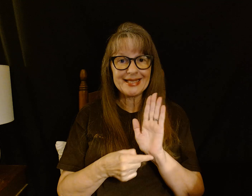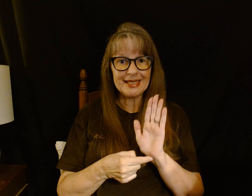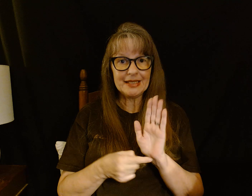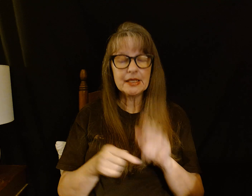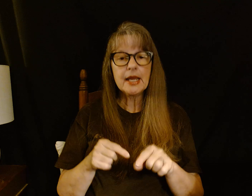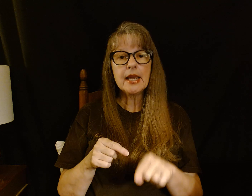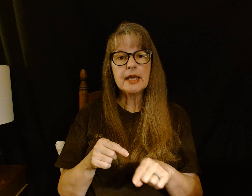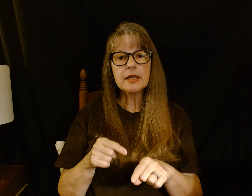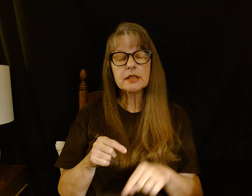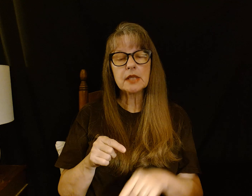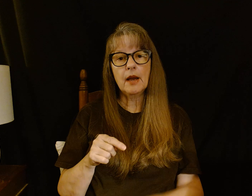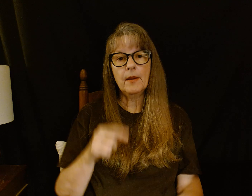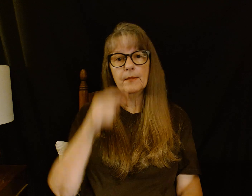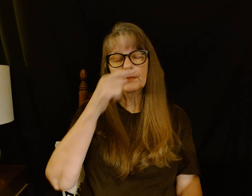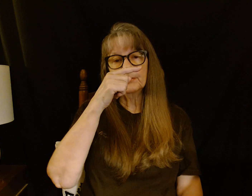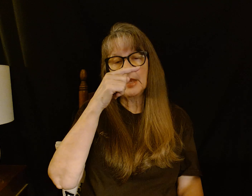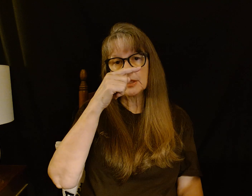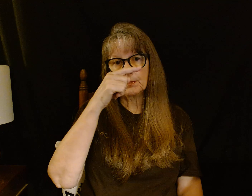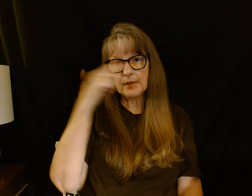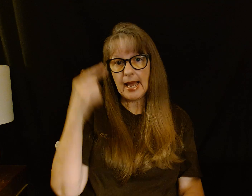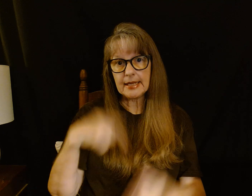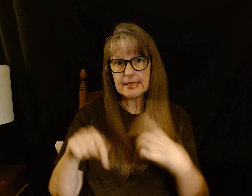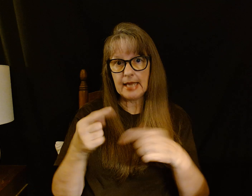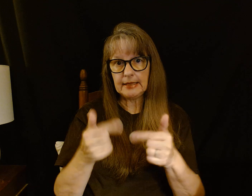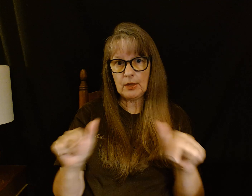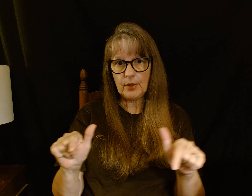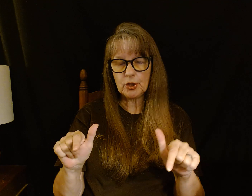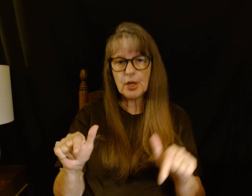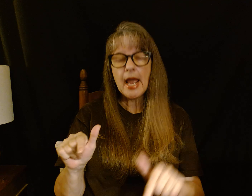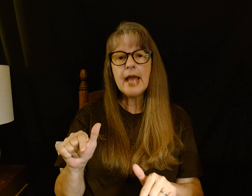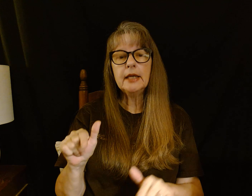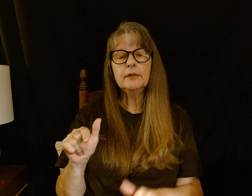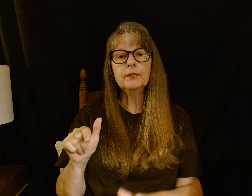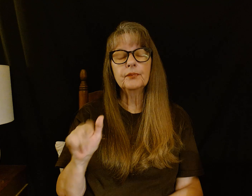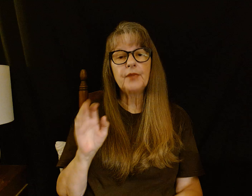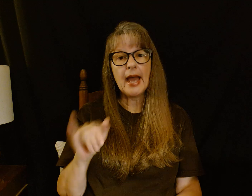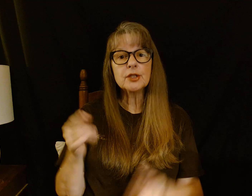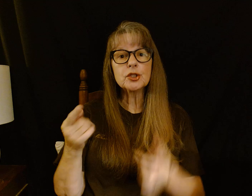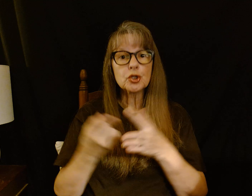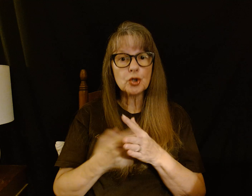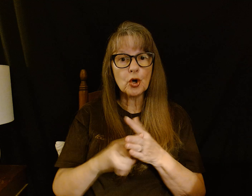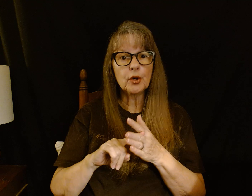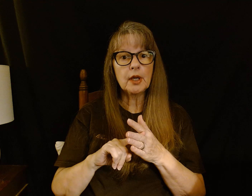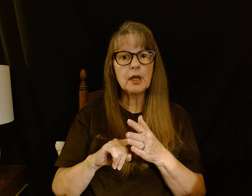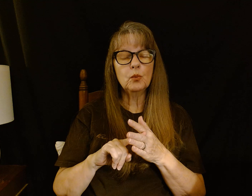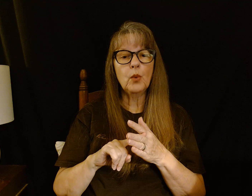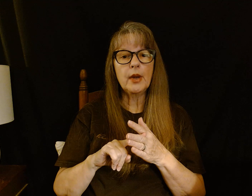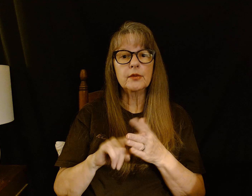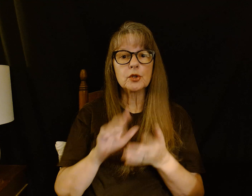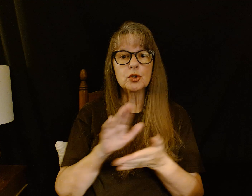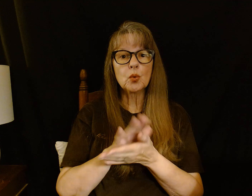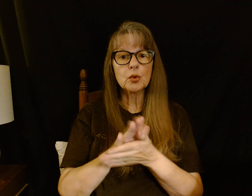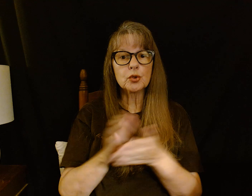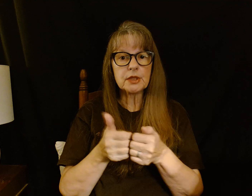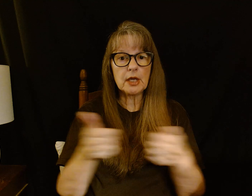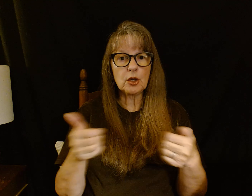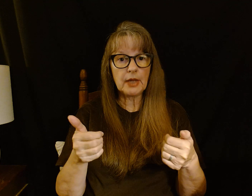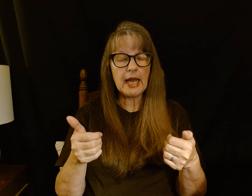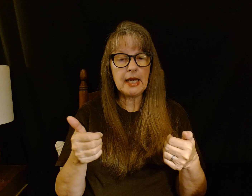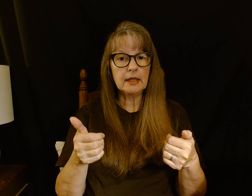accent is black sign language. And that started when the schools were segregated